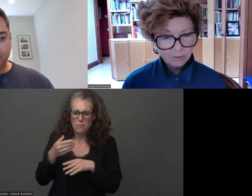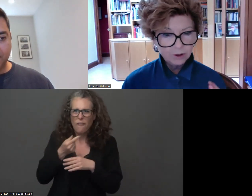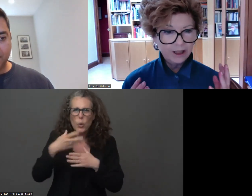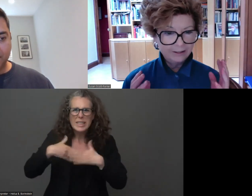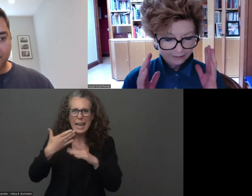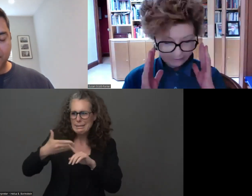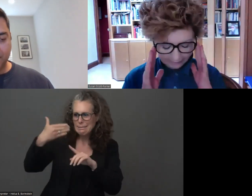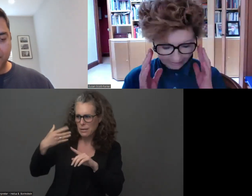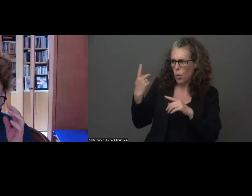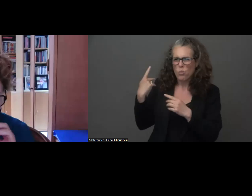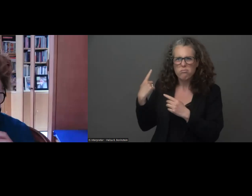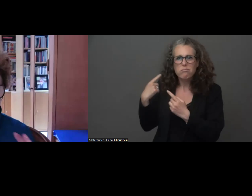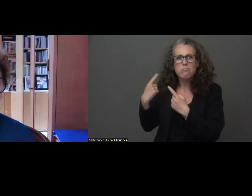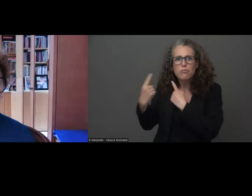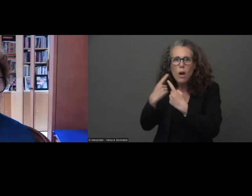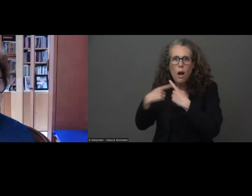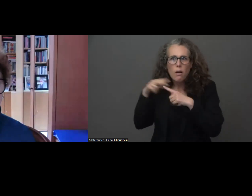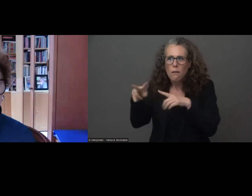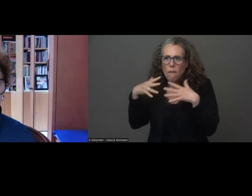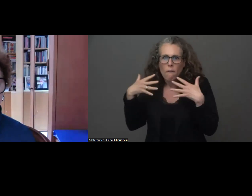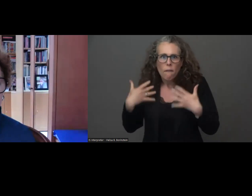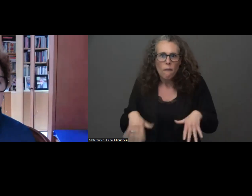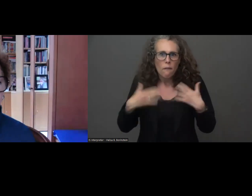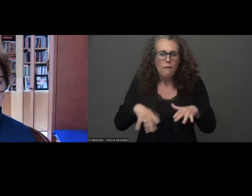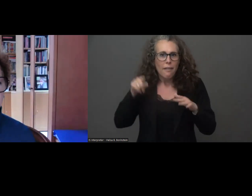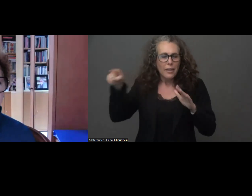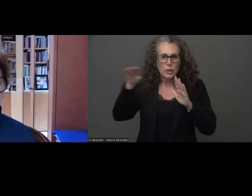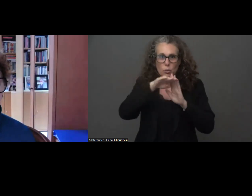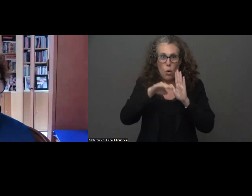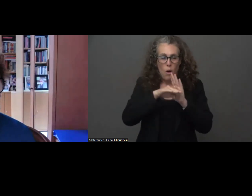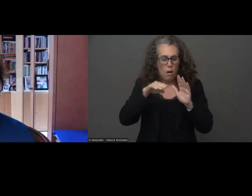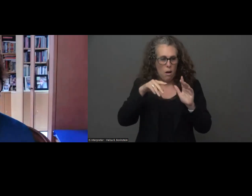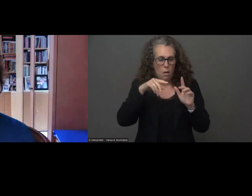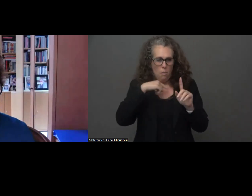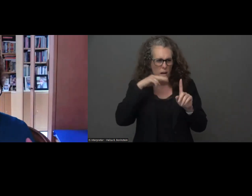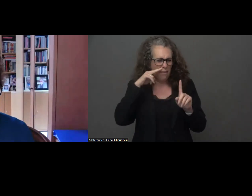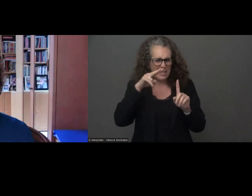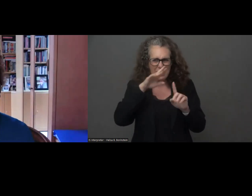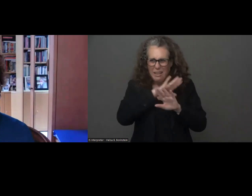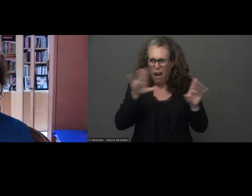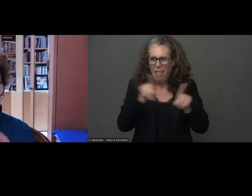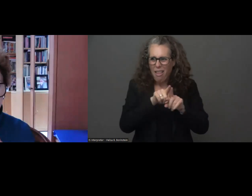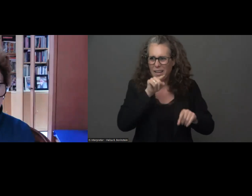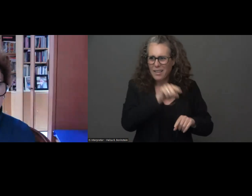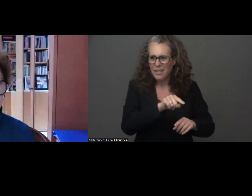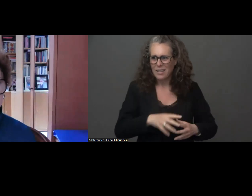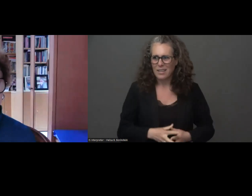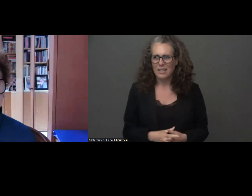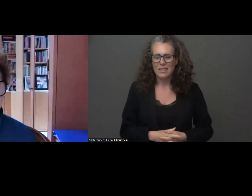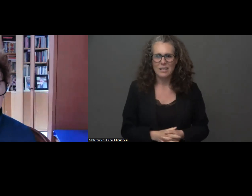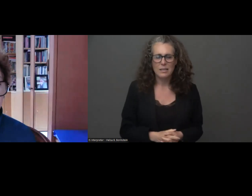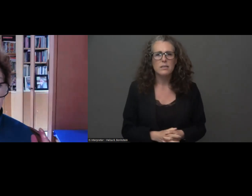most exemplary initiatives that I've come across when it comes to creatively looking at business need and matching